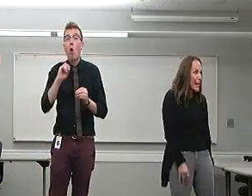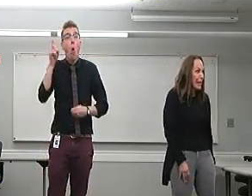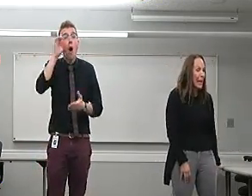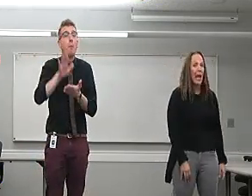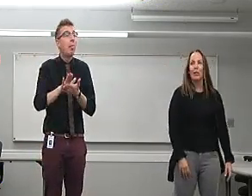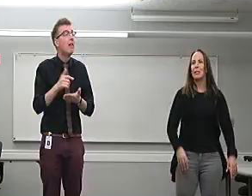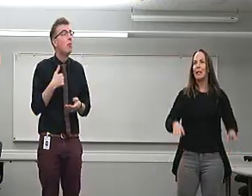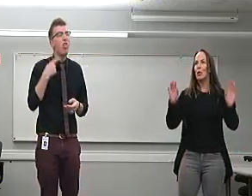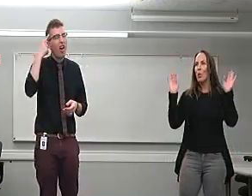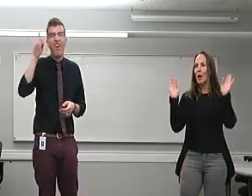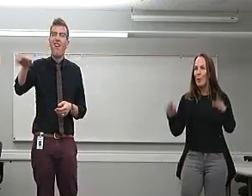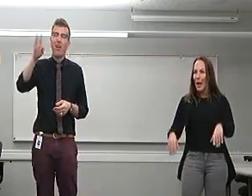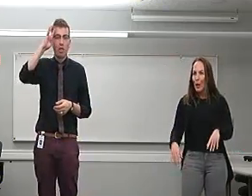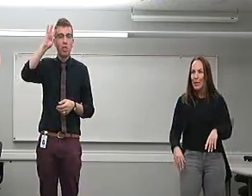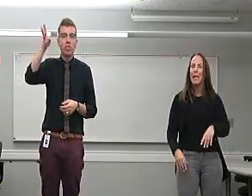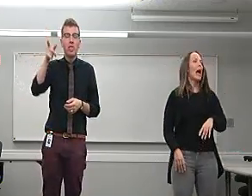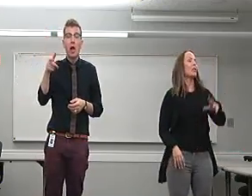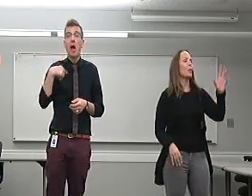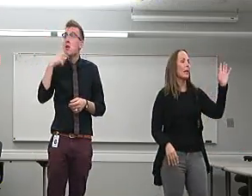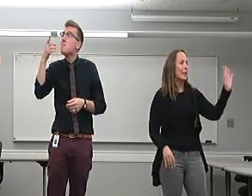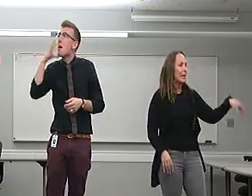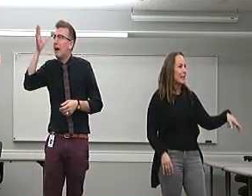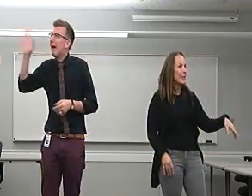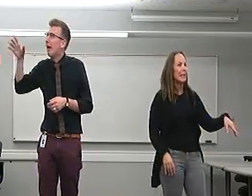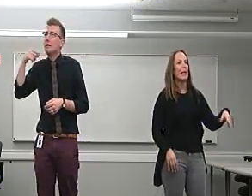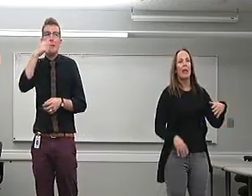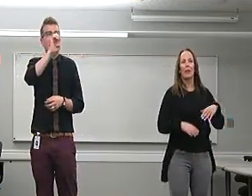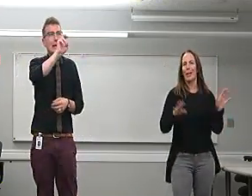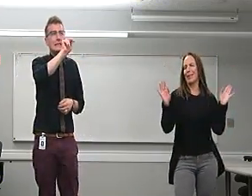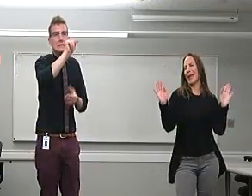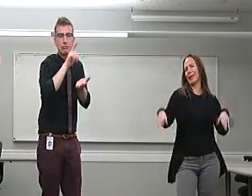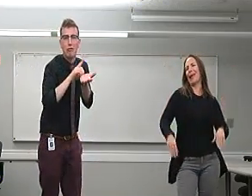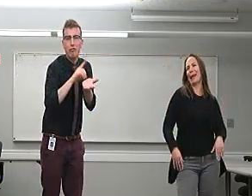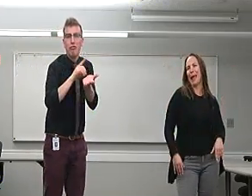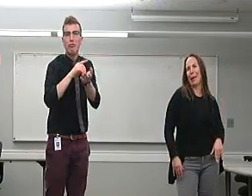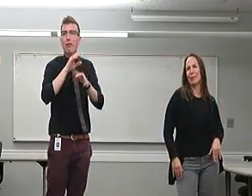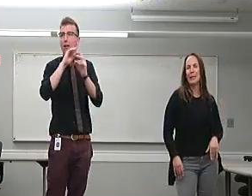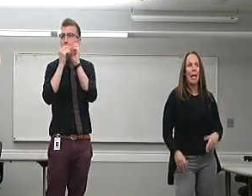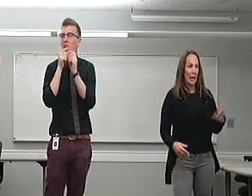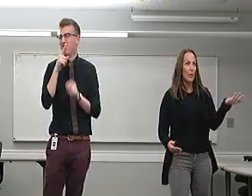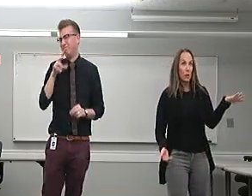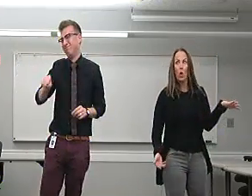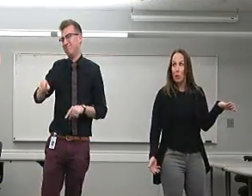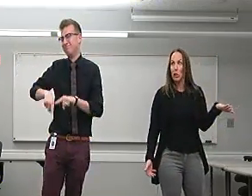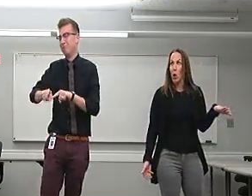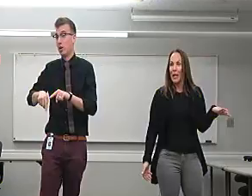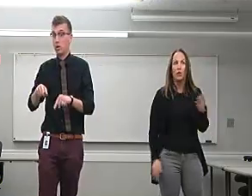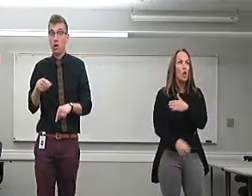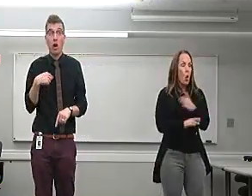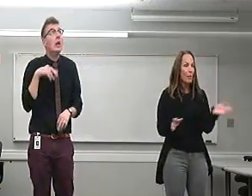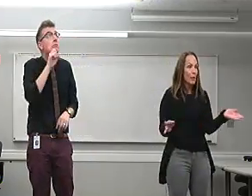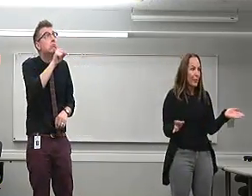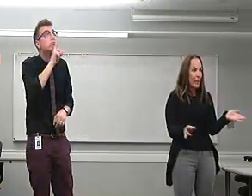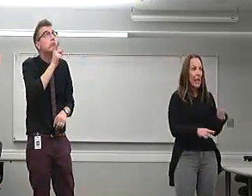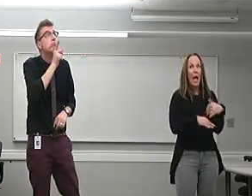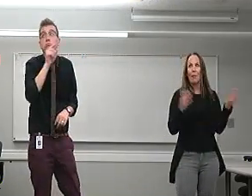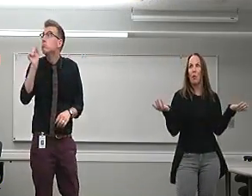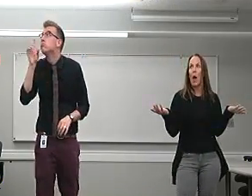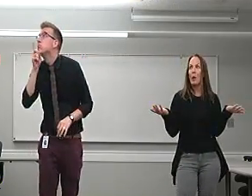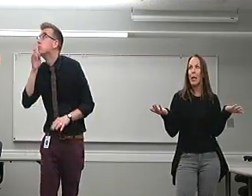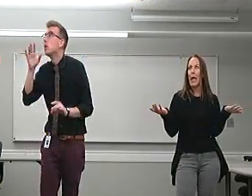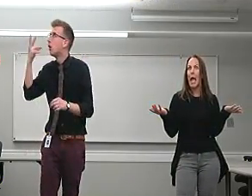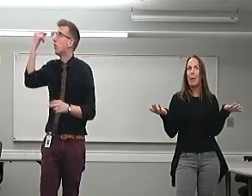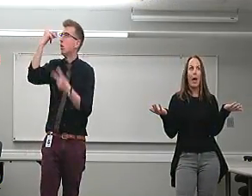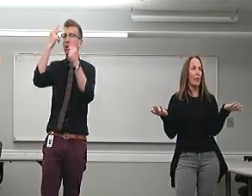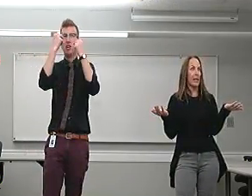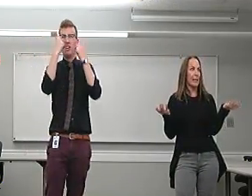told my parents, I told my ENT. They're like, that can't happen. And I'm like, no, it's totally, no one believed me. I'm like, why would I lie about this? Like,